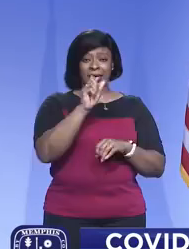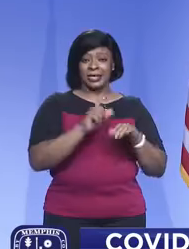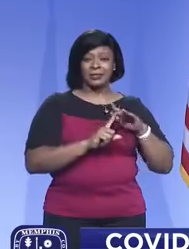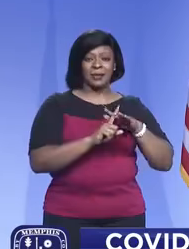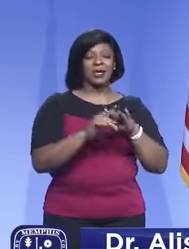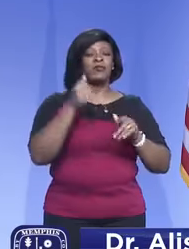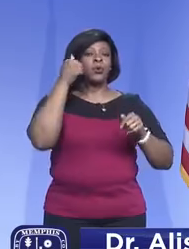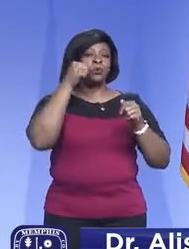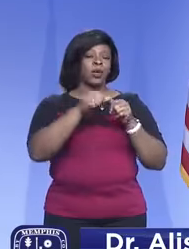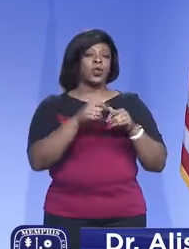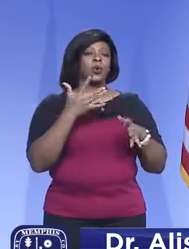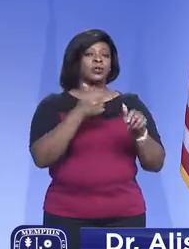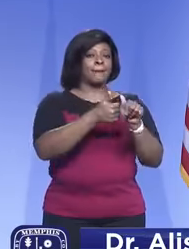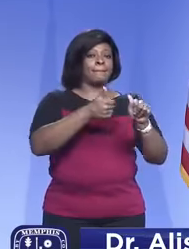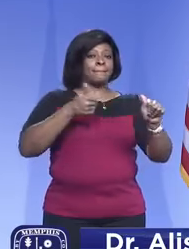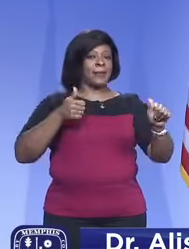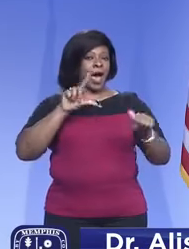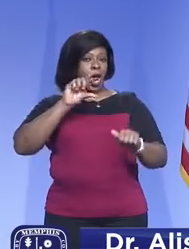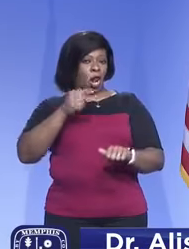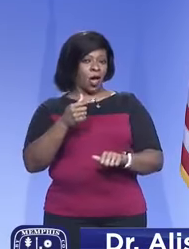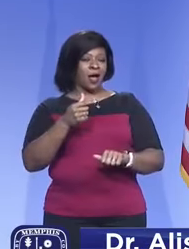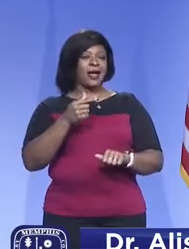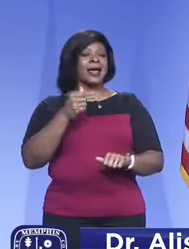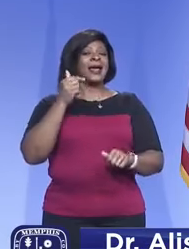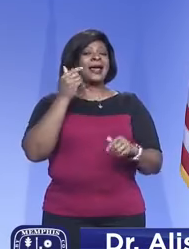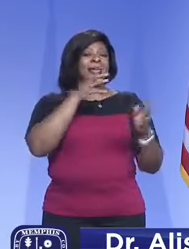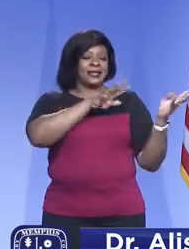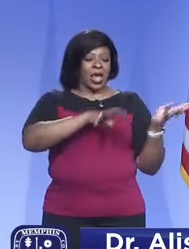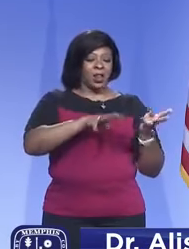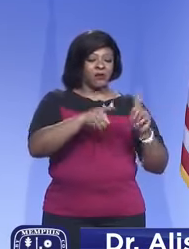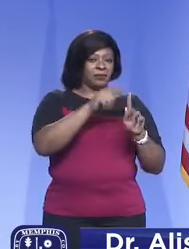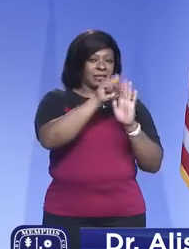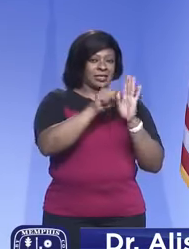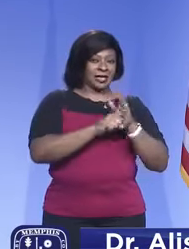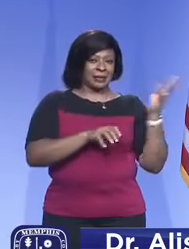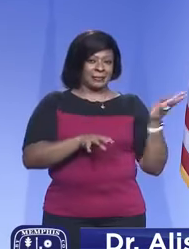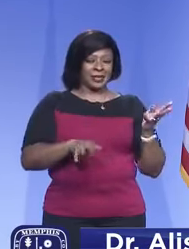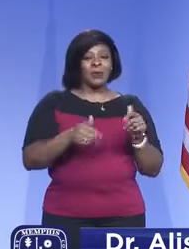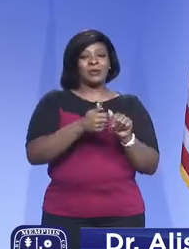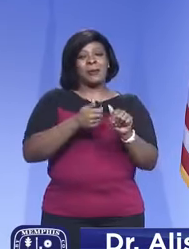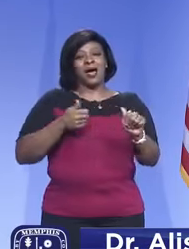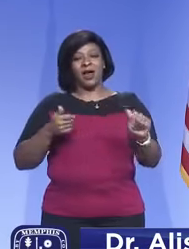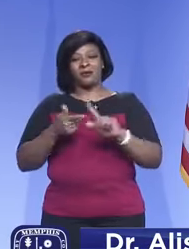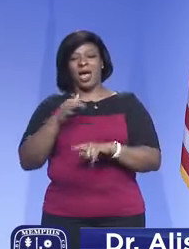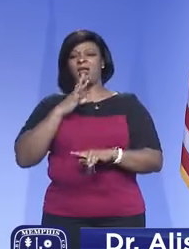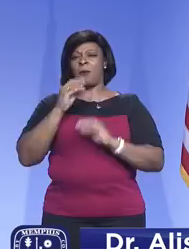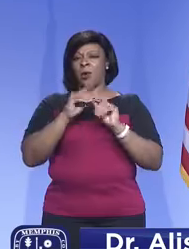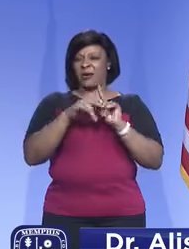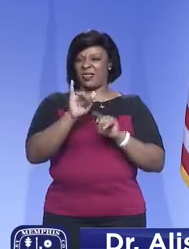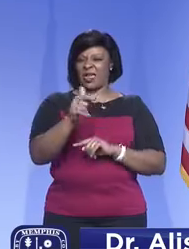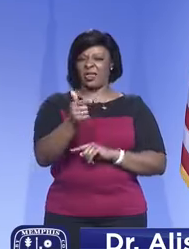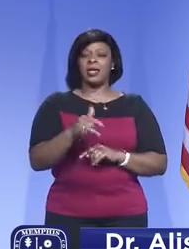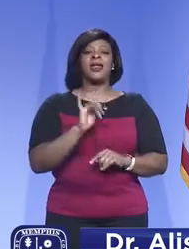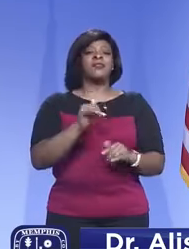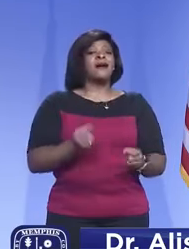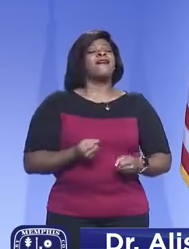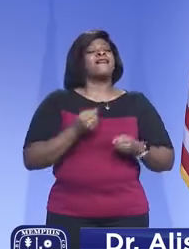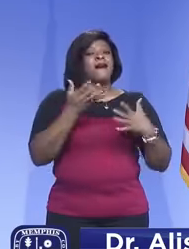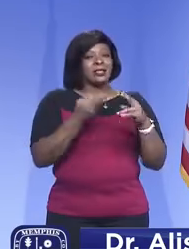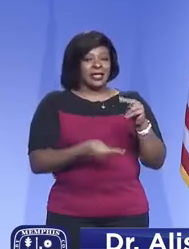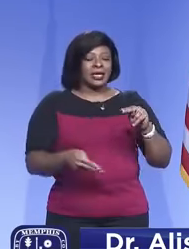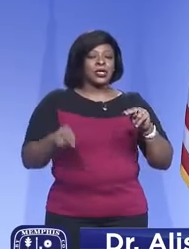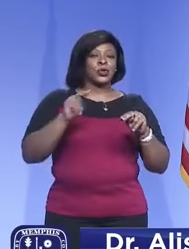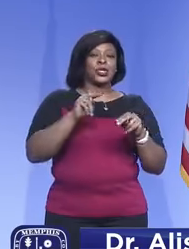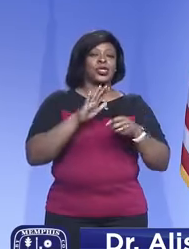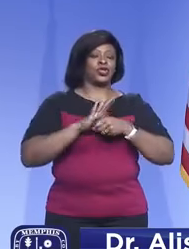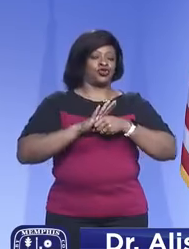if you recall, there was a backlog in the data download from the state, and I'll talk about that more in a minute. That actually caused some increased